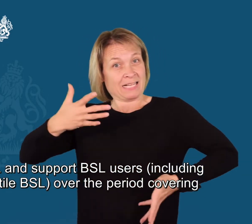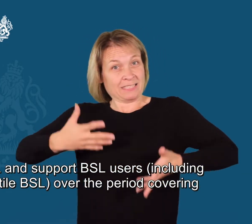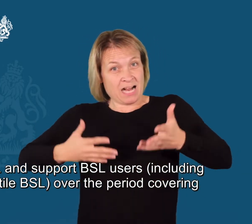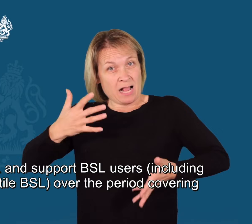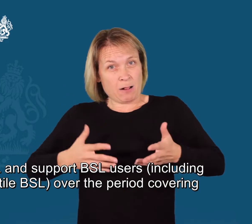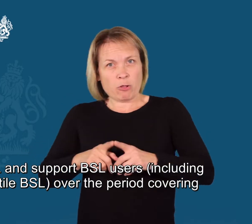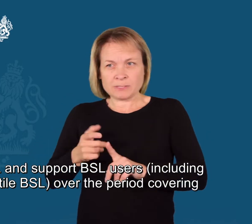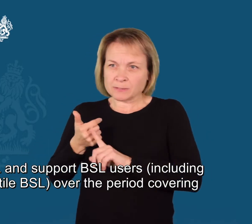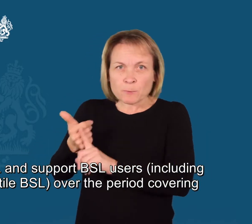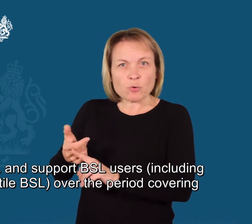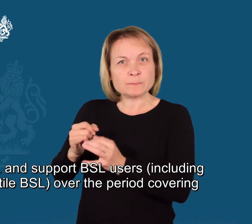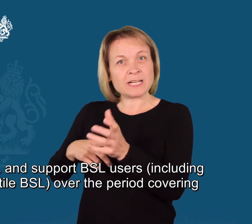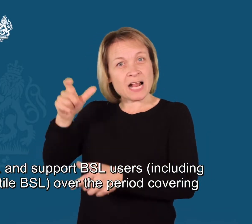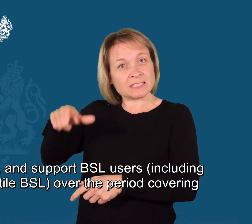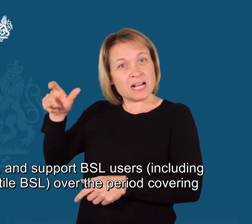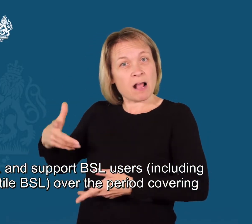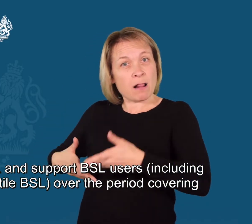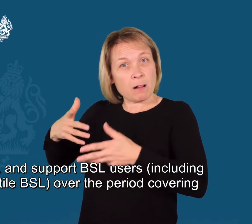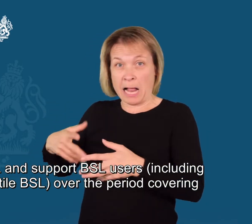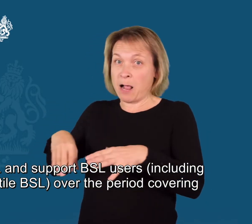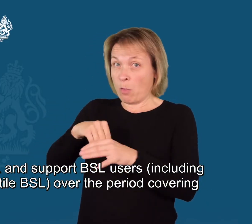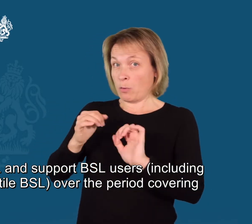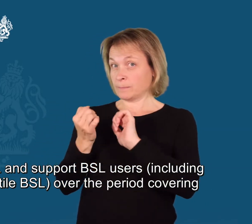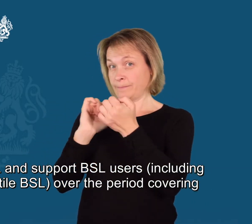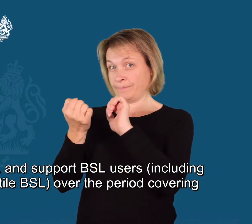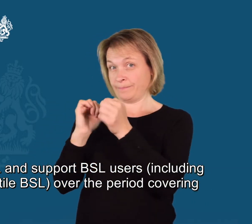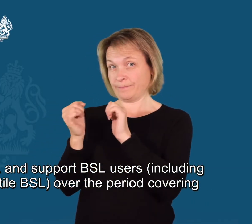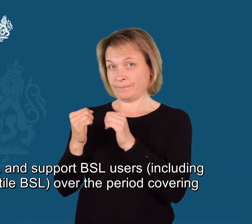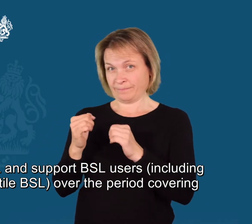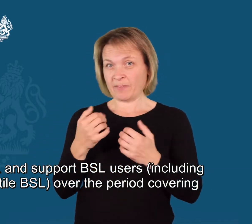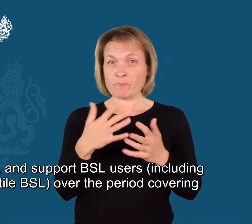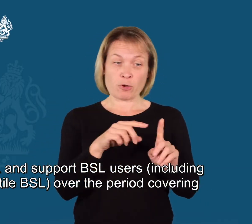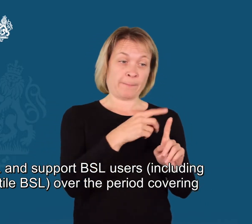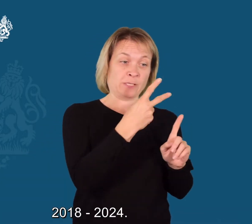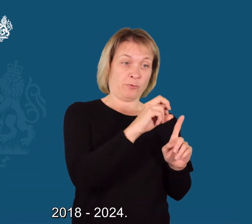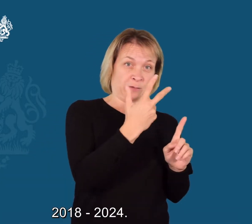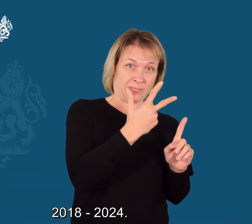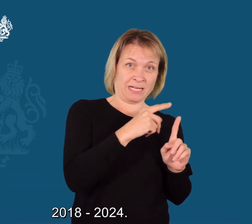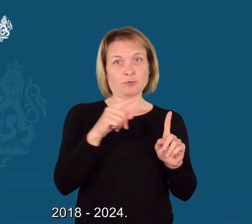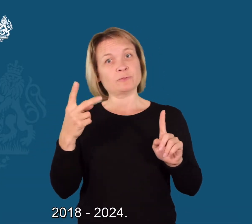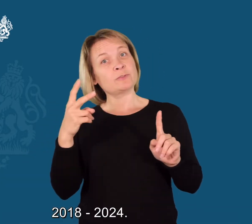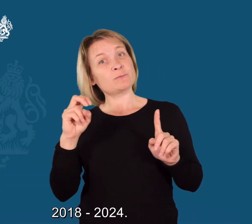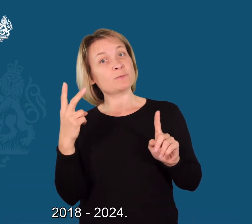to 2024. You can also view the BSL video which contains this plan.